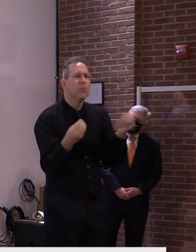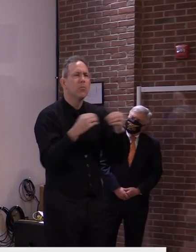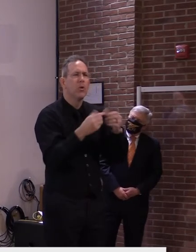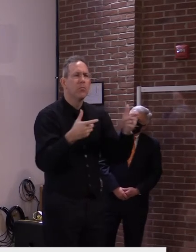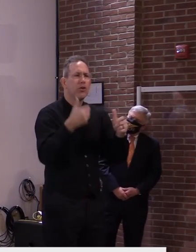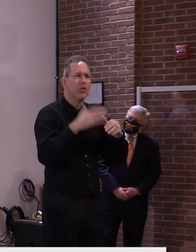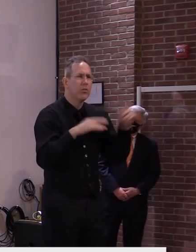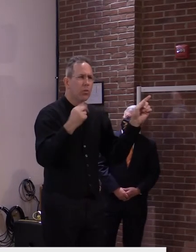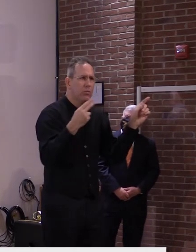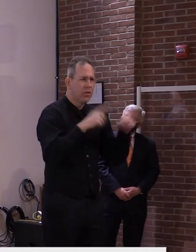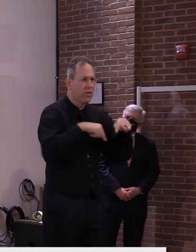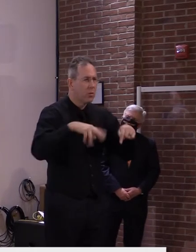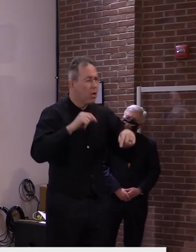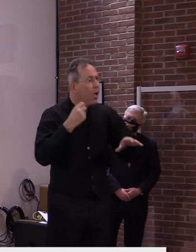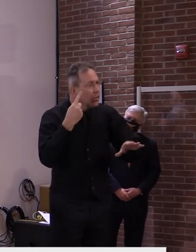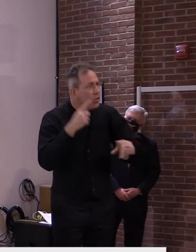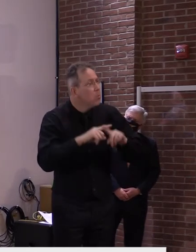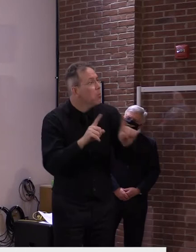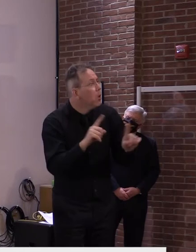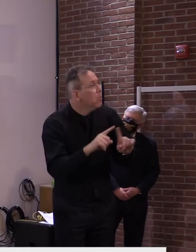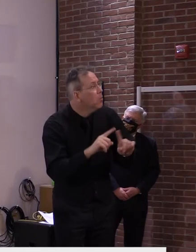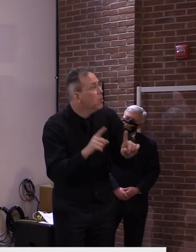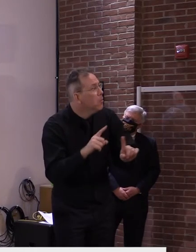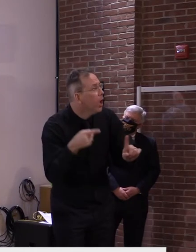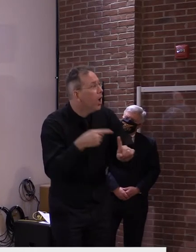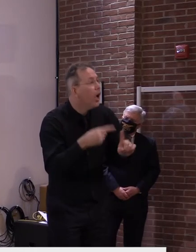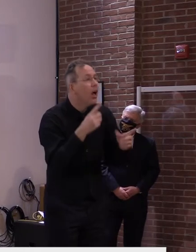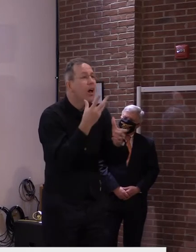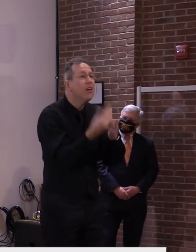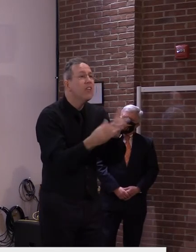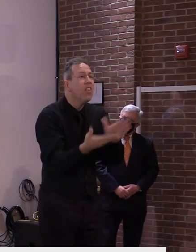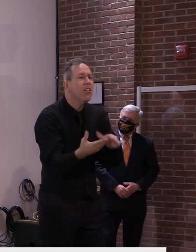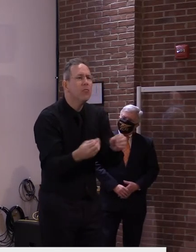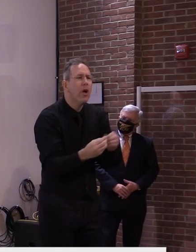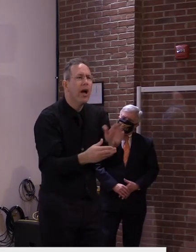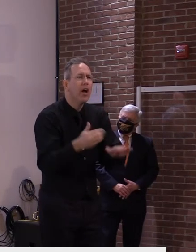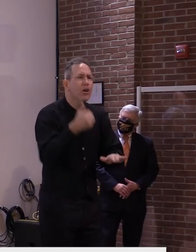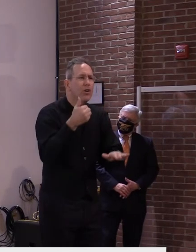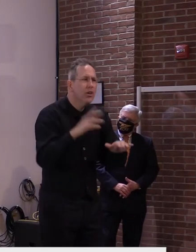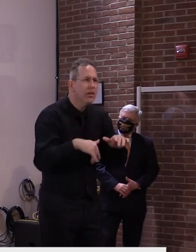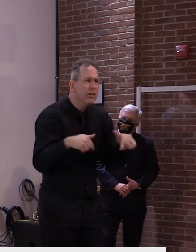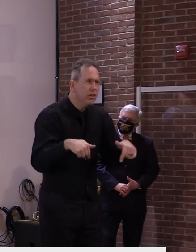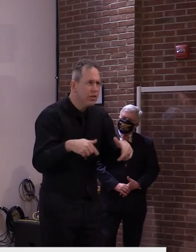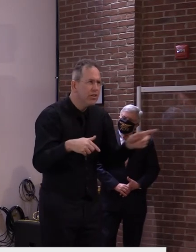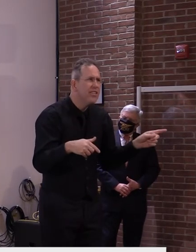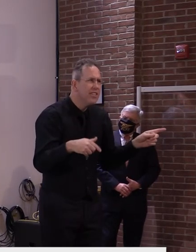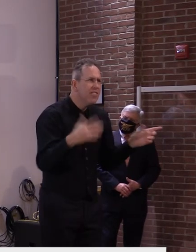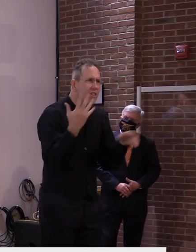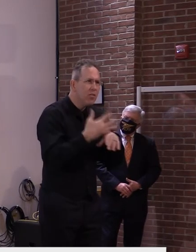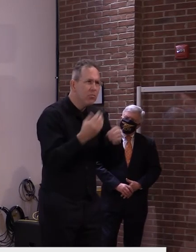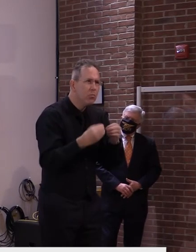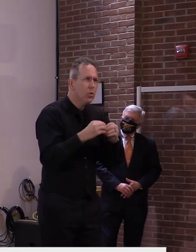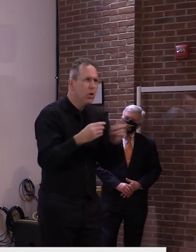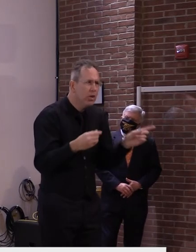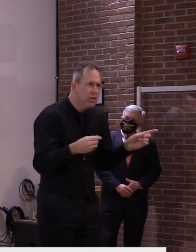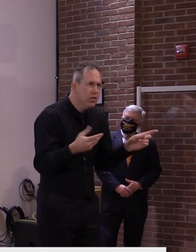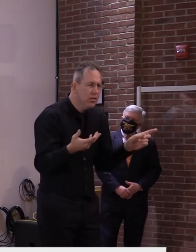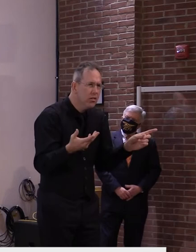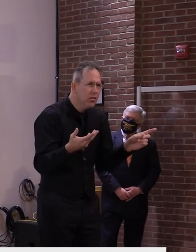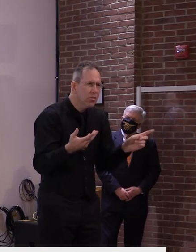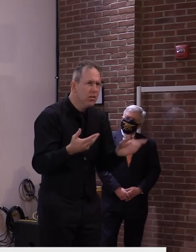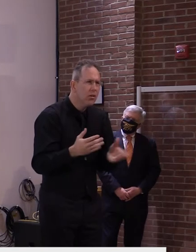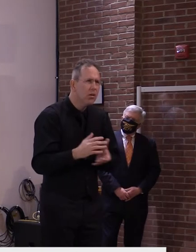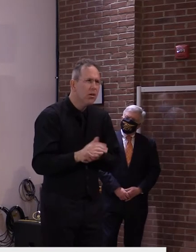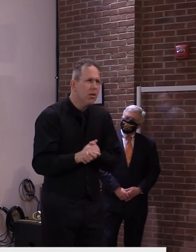we've experienced. So, you know, we're doing something right here, and I'm not sure cases are.